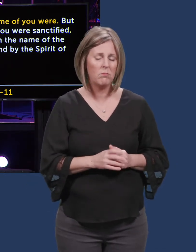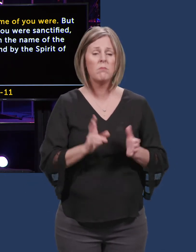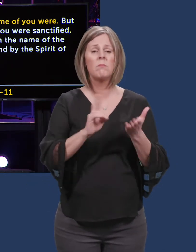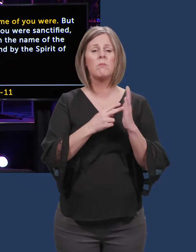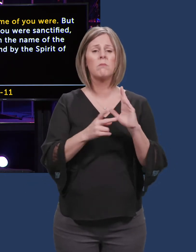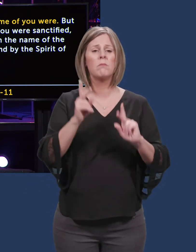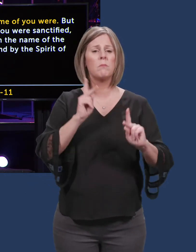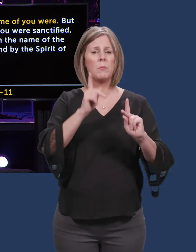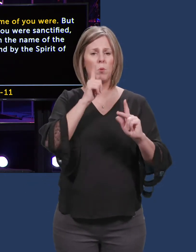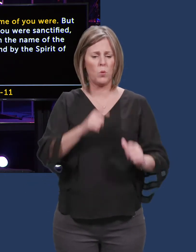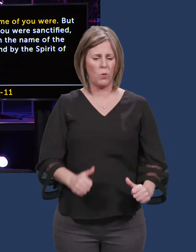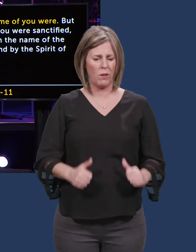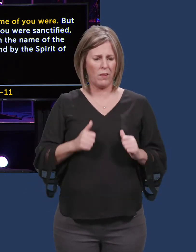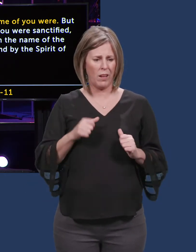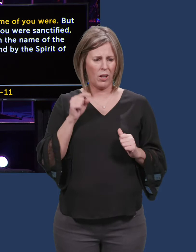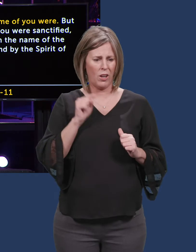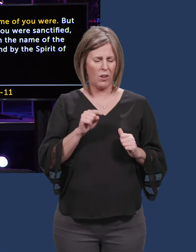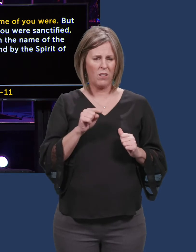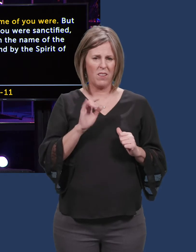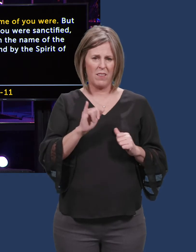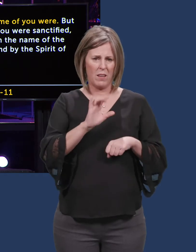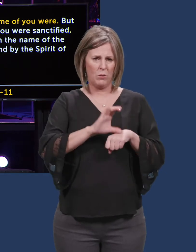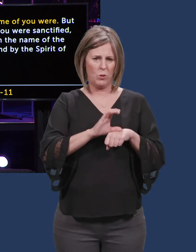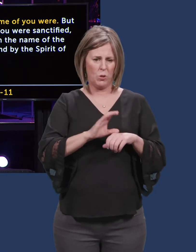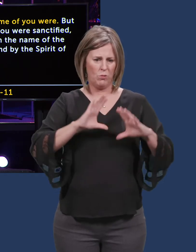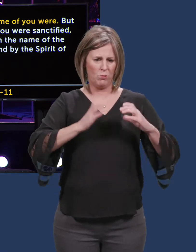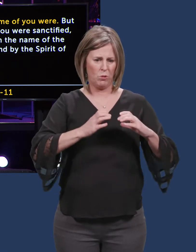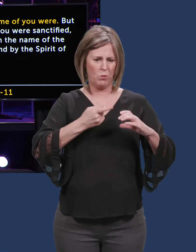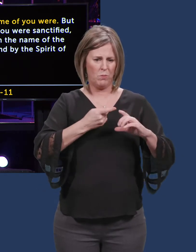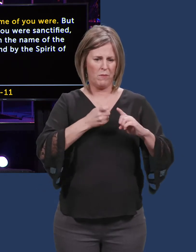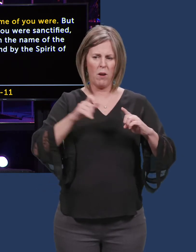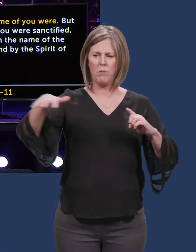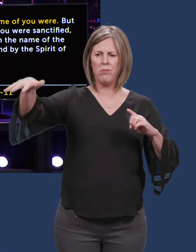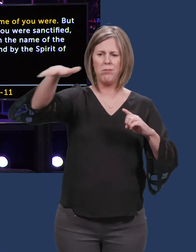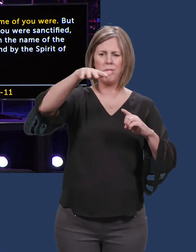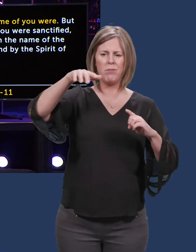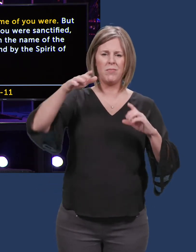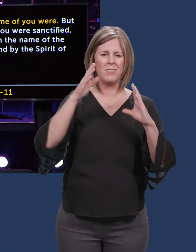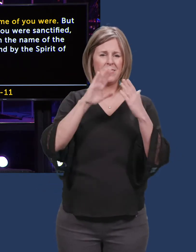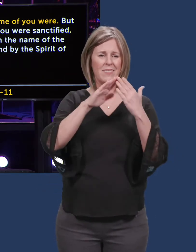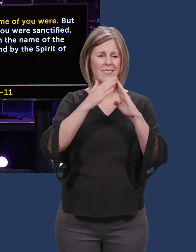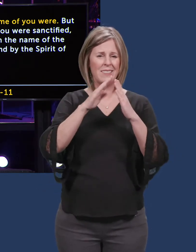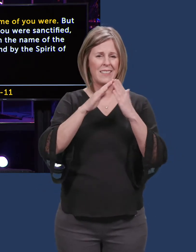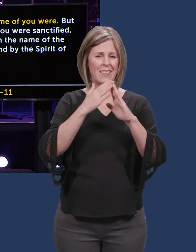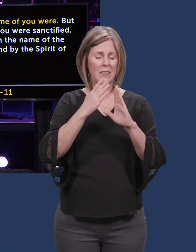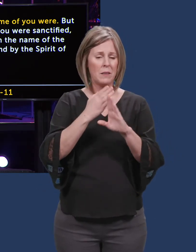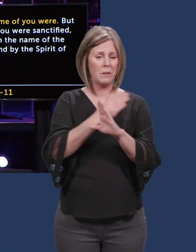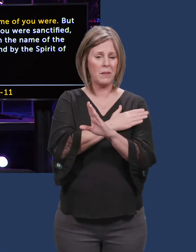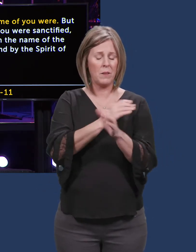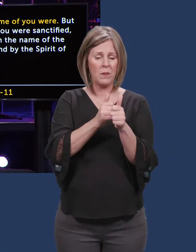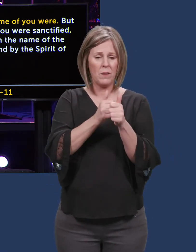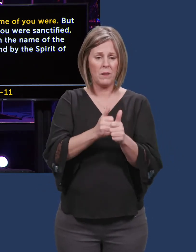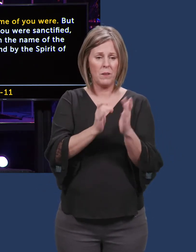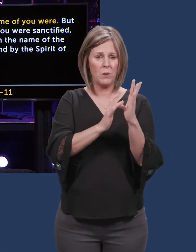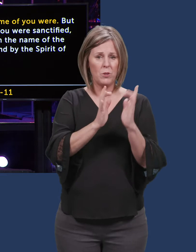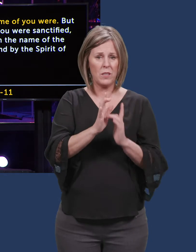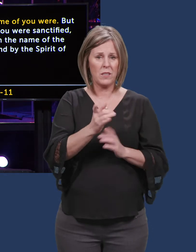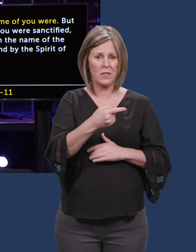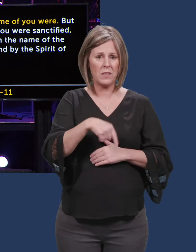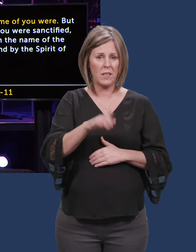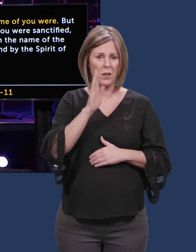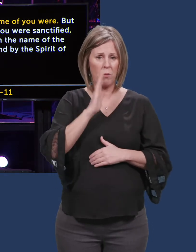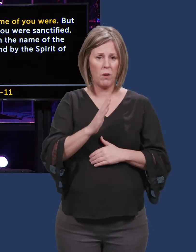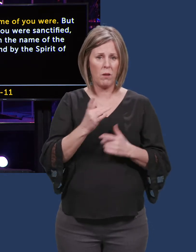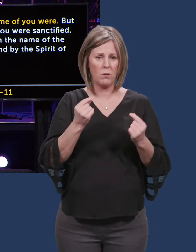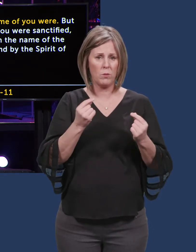people who made up this church in Corinth had come right out of the city. Before they started following Jesus, they had been running